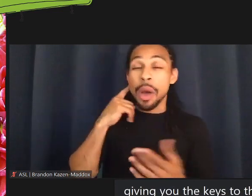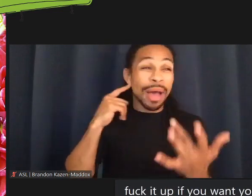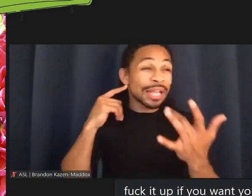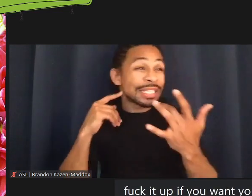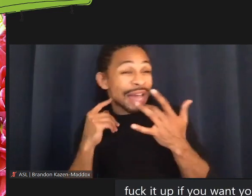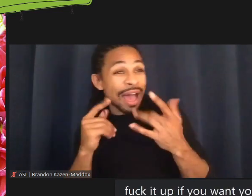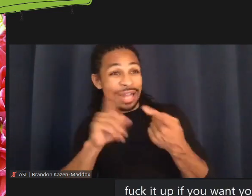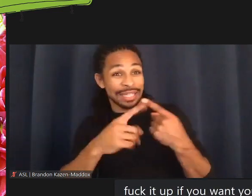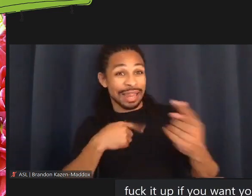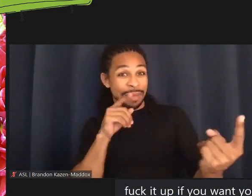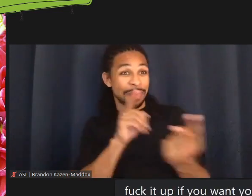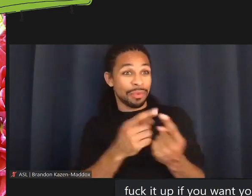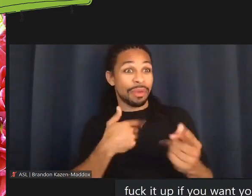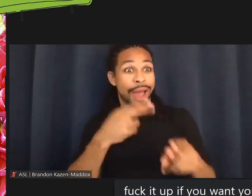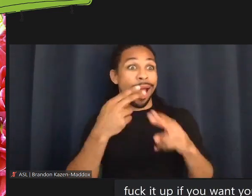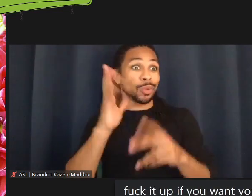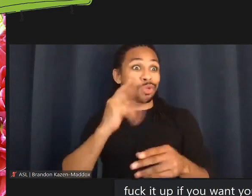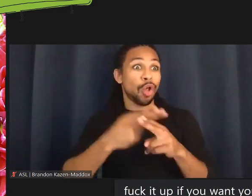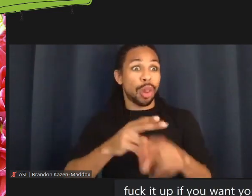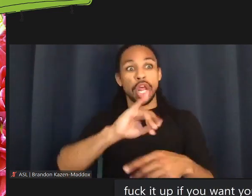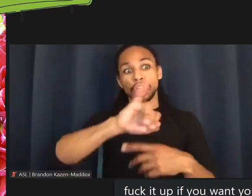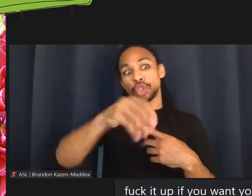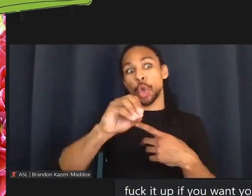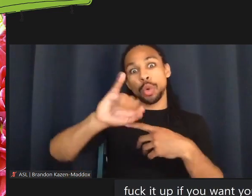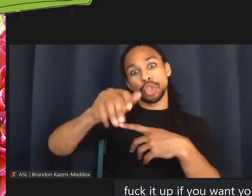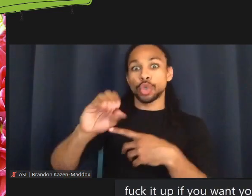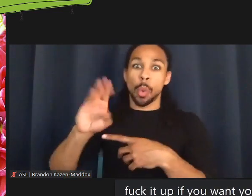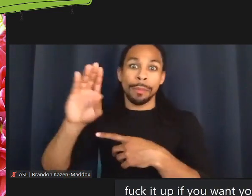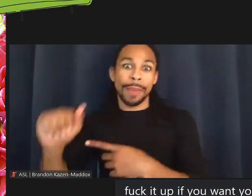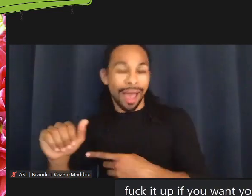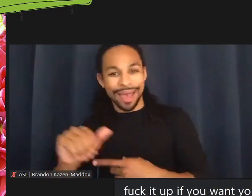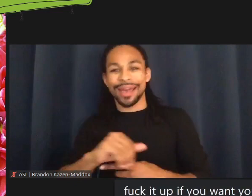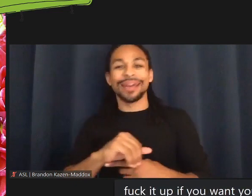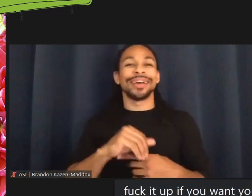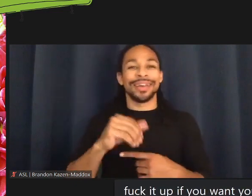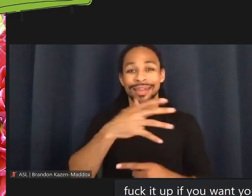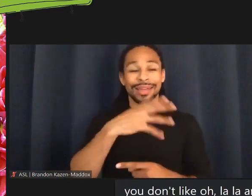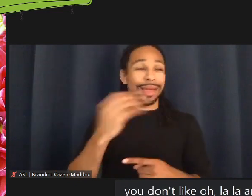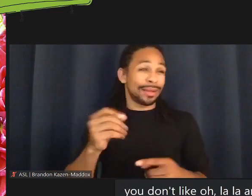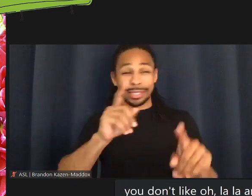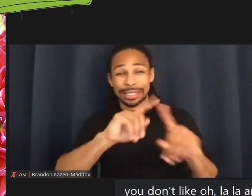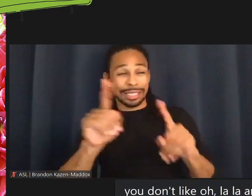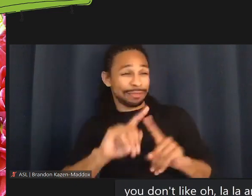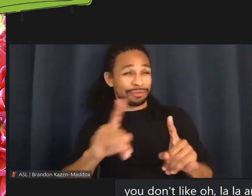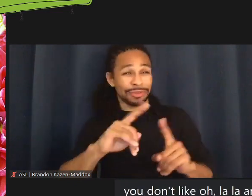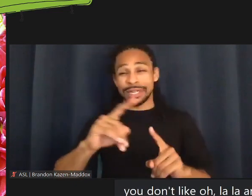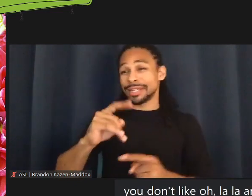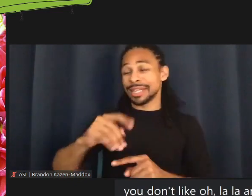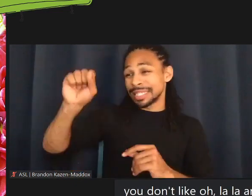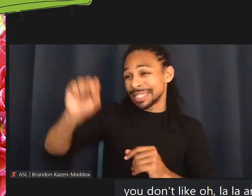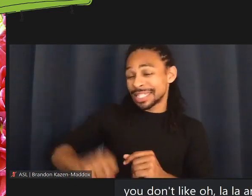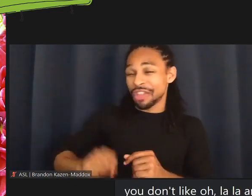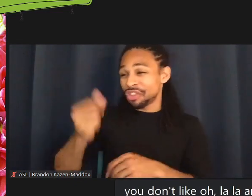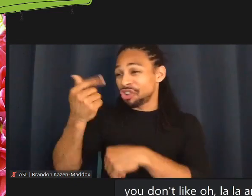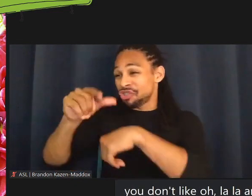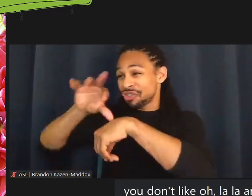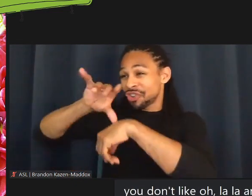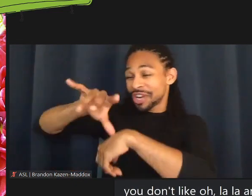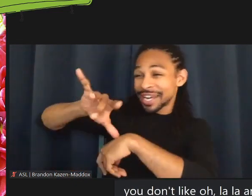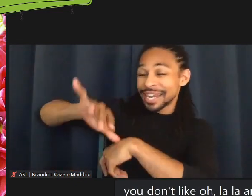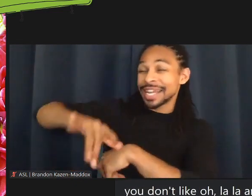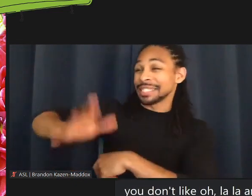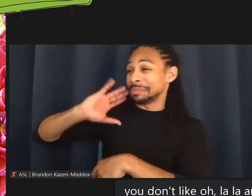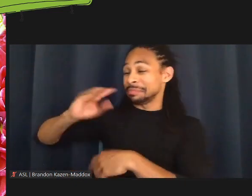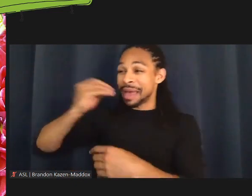I pronounced it Jojoba. Not since gray combs and Oprah, since collards and okra back home, since teenage braids, since the sad years, the